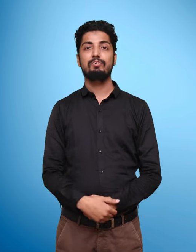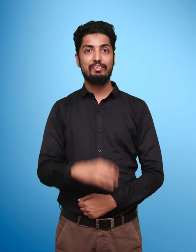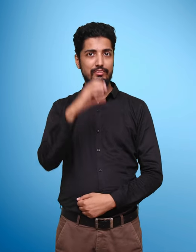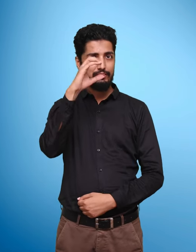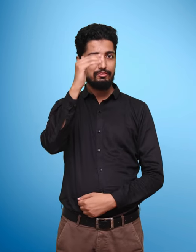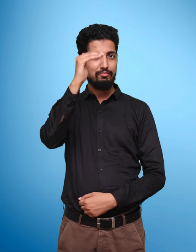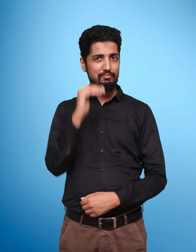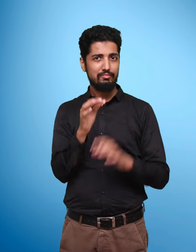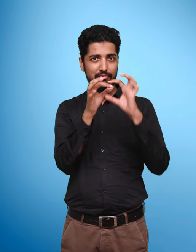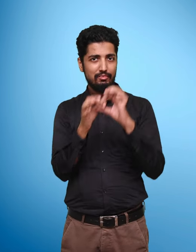Cap.